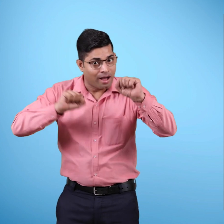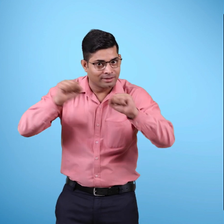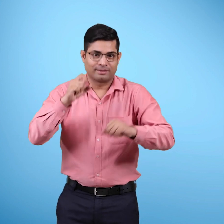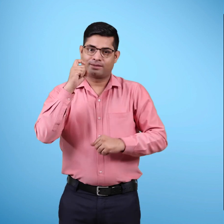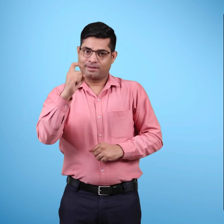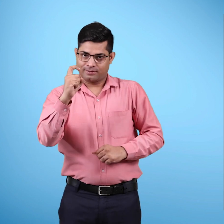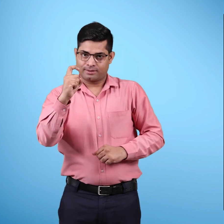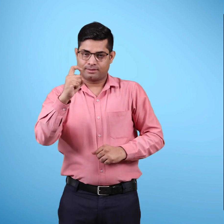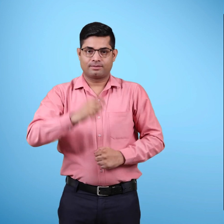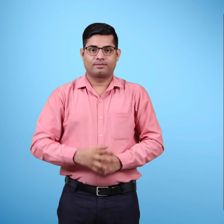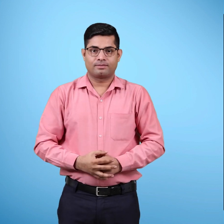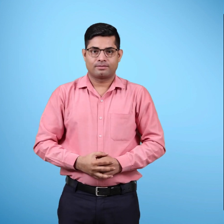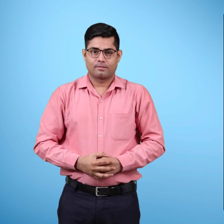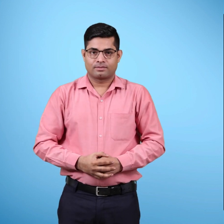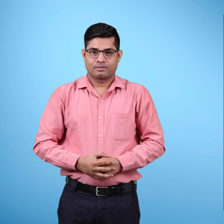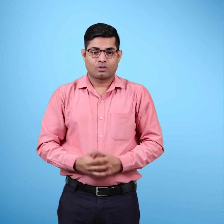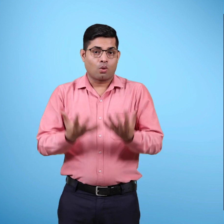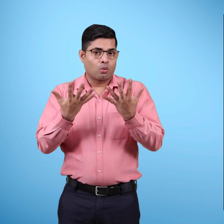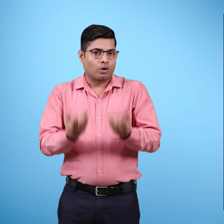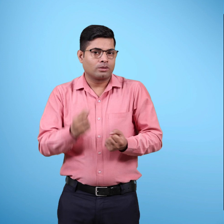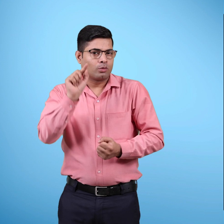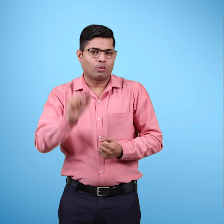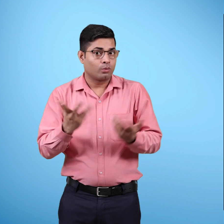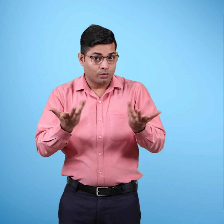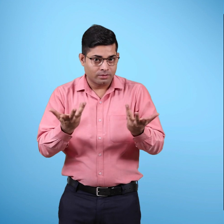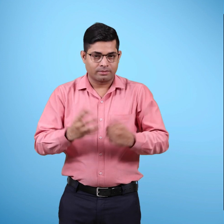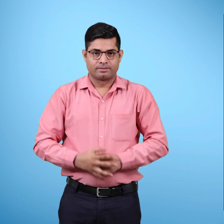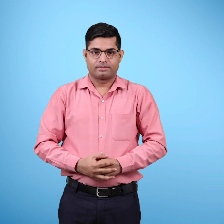Activity 7. We would require